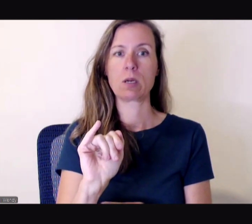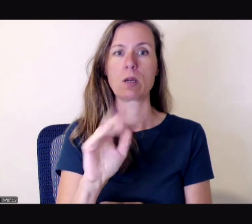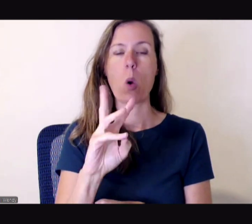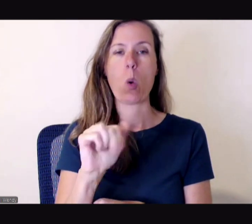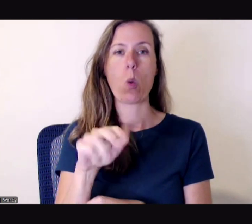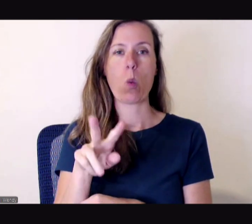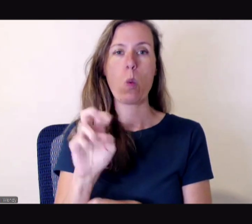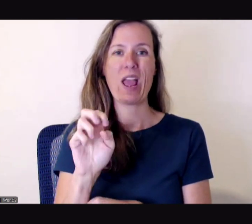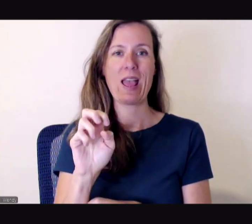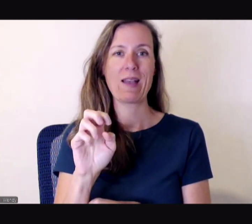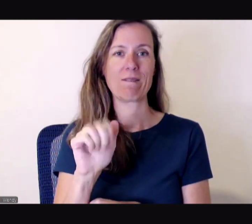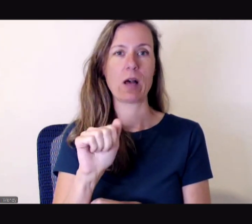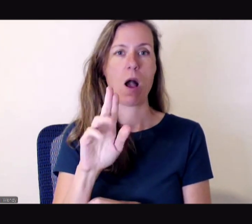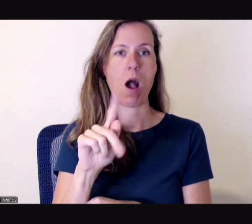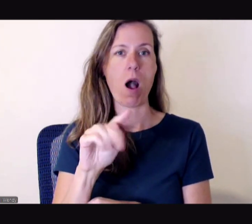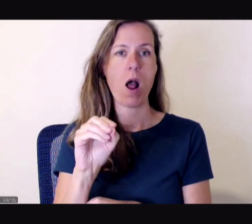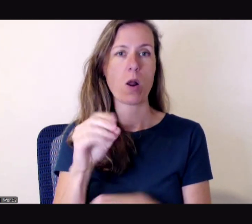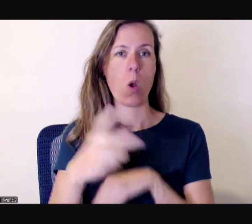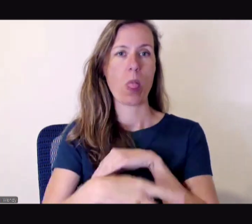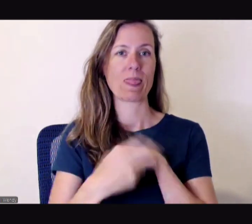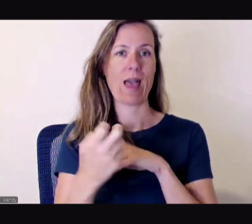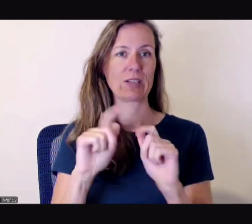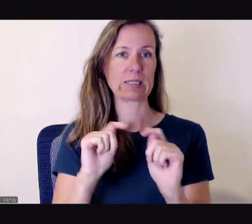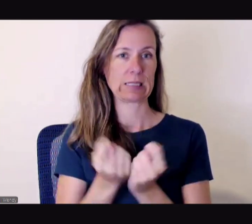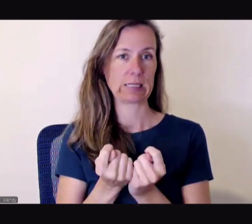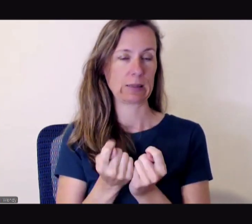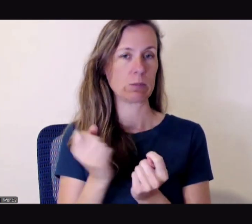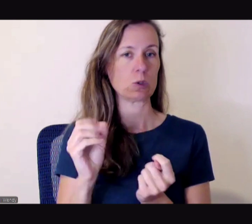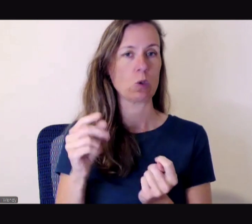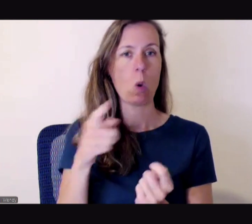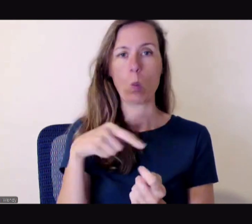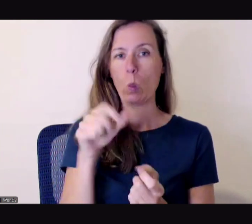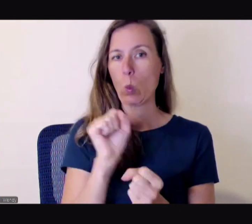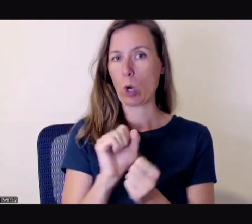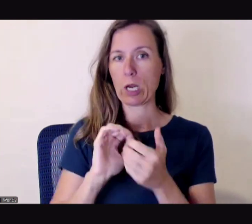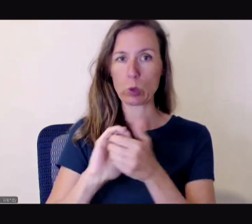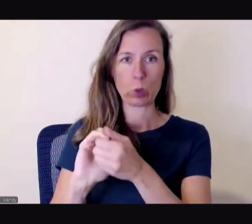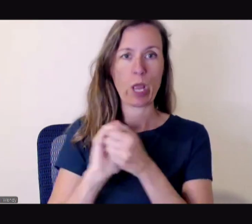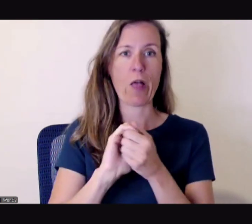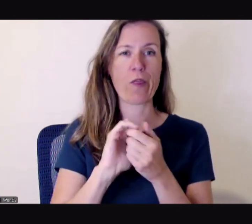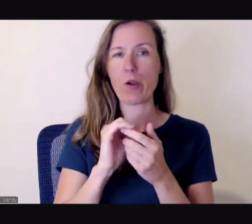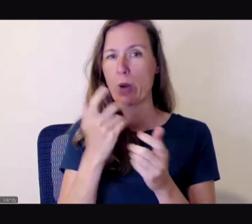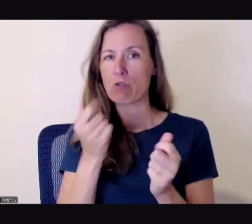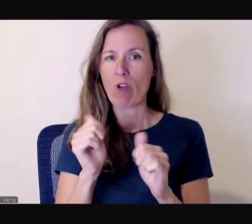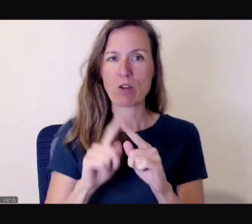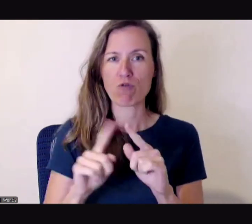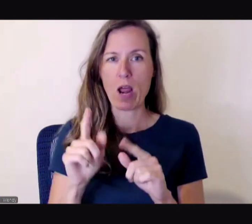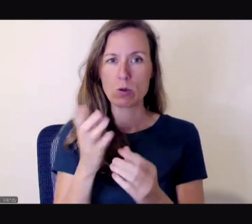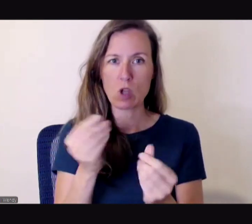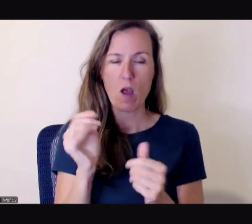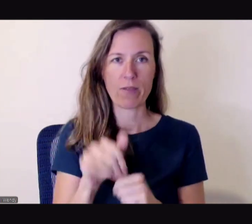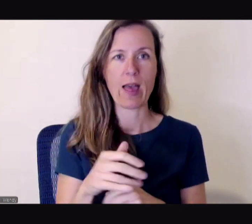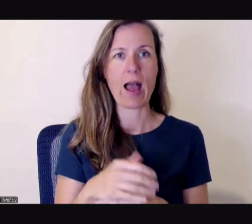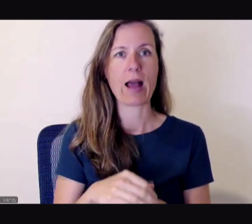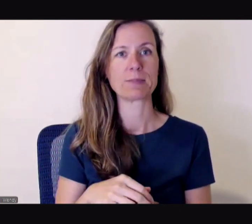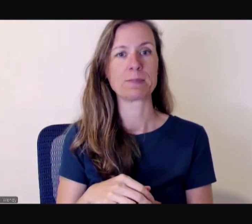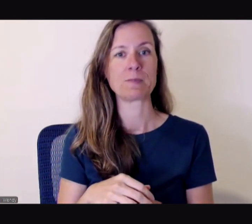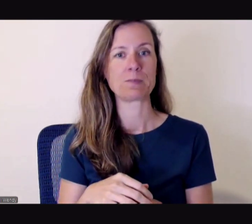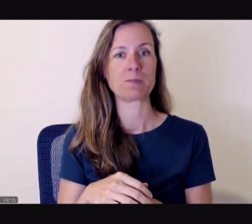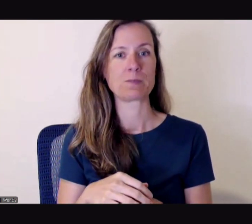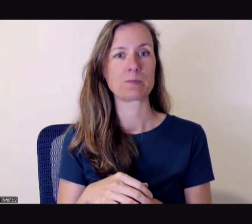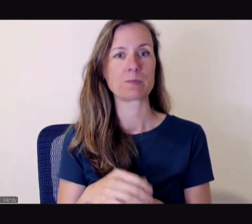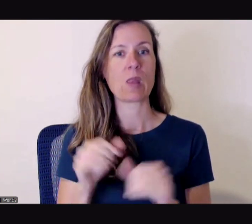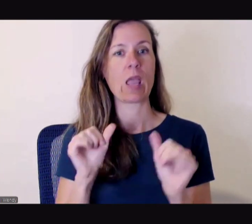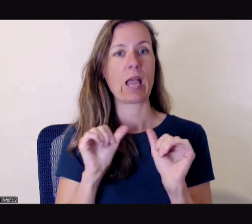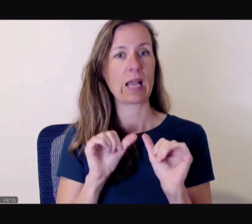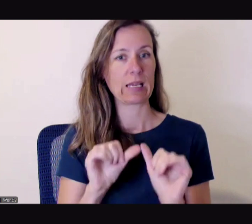and working together, we'll try to solve it on that side. In the meantime, high visibility patrols throughout the